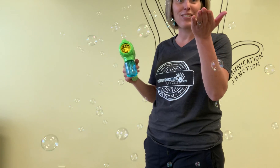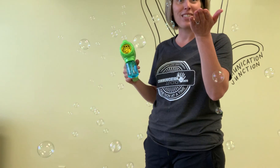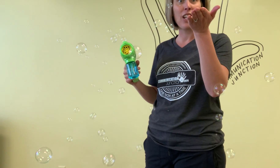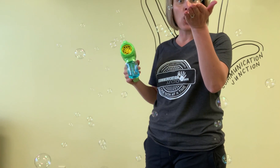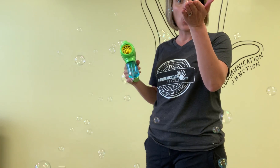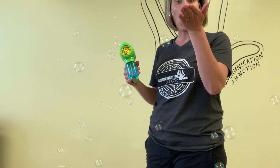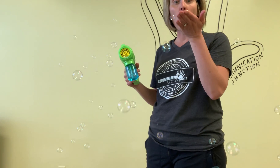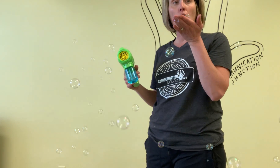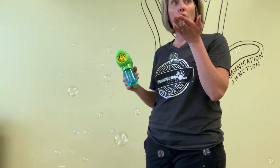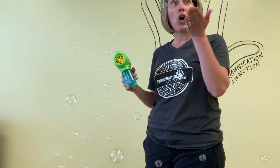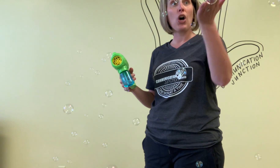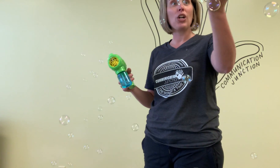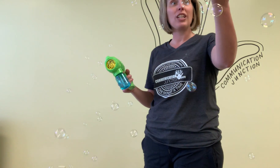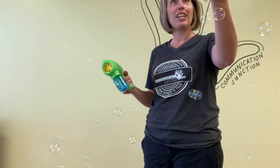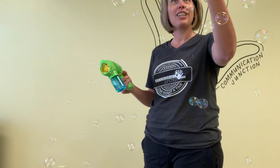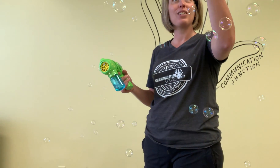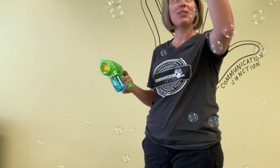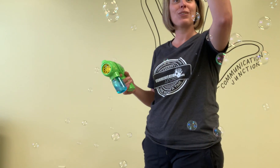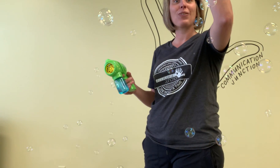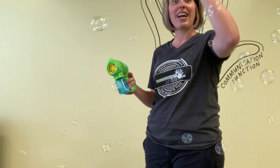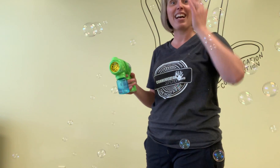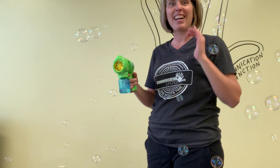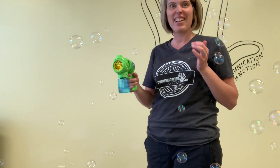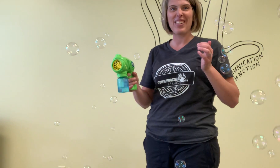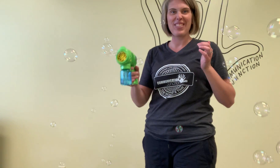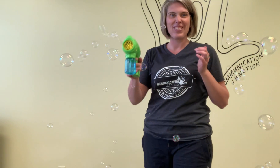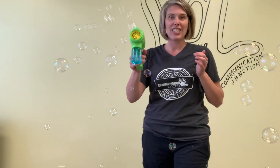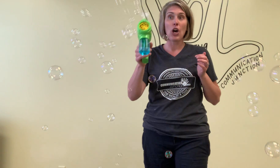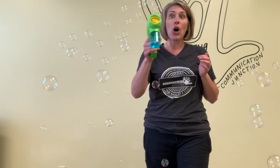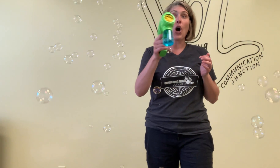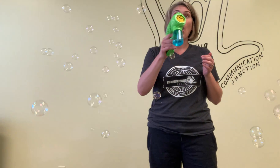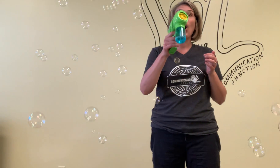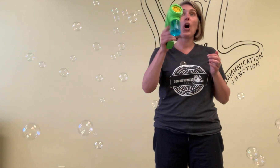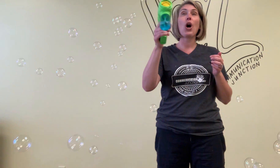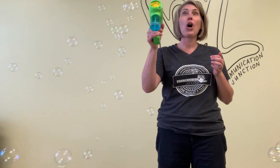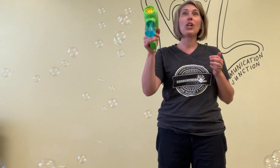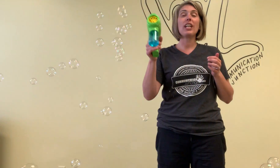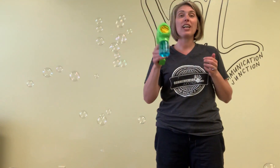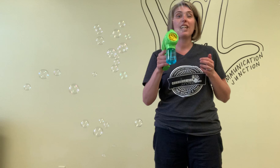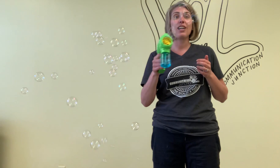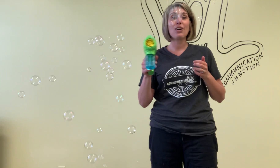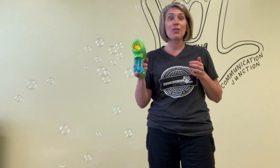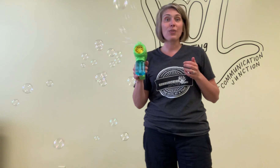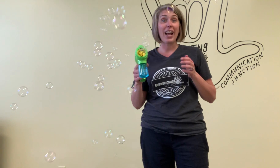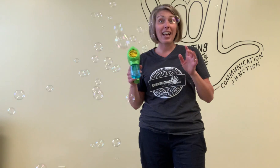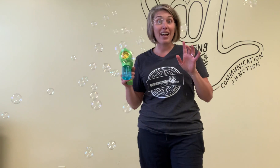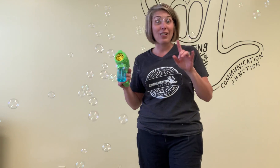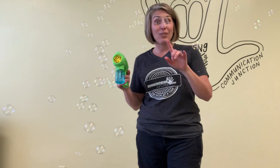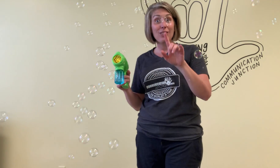around, all around, all around.